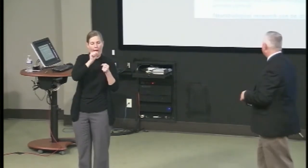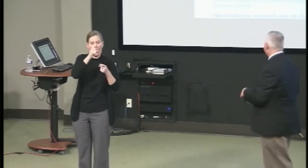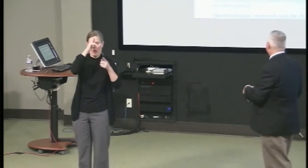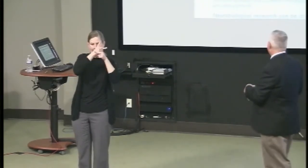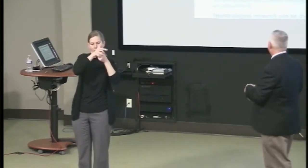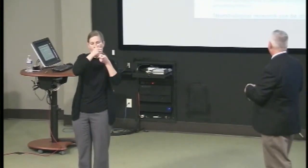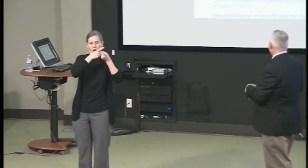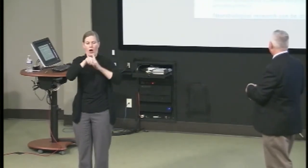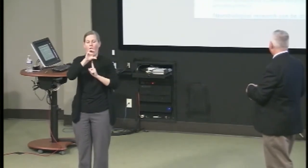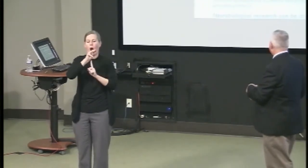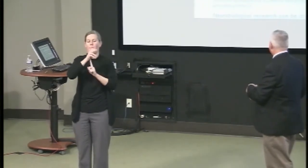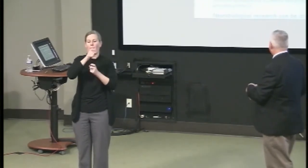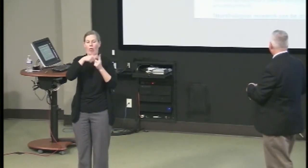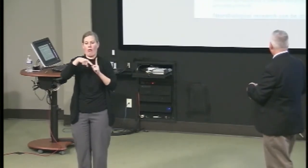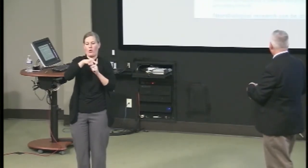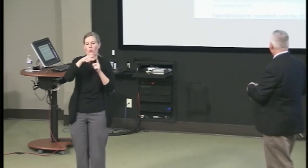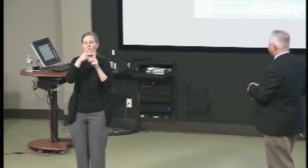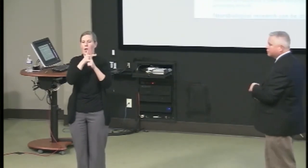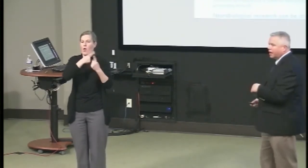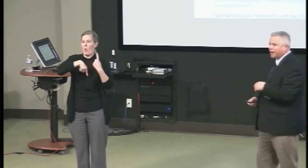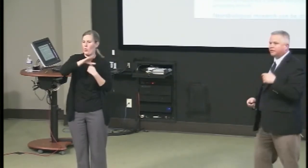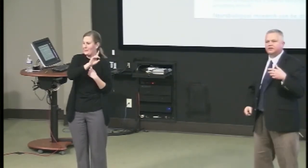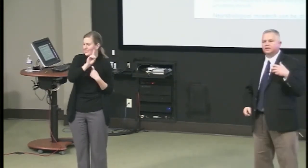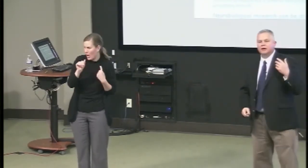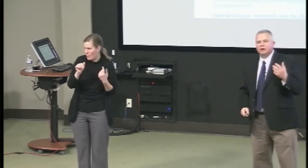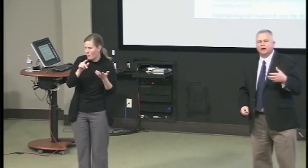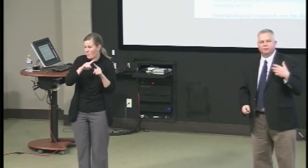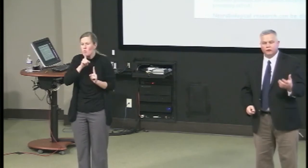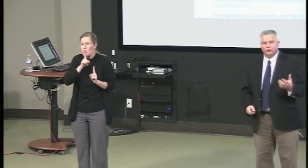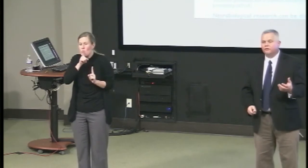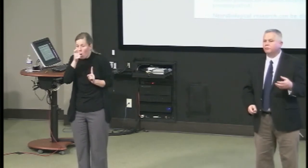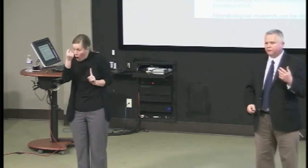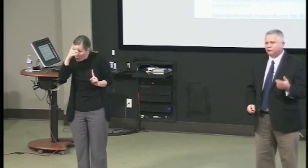to understand the mechanisms that underlie these